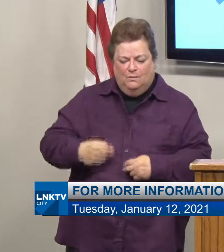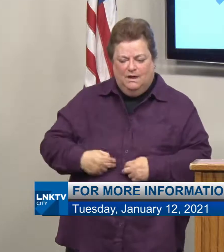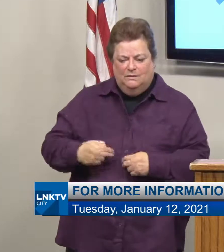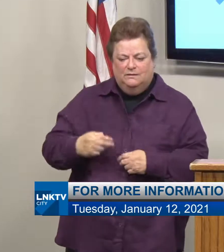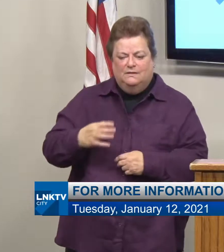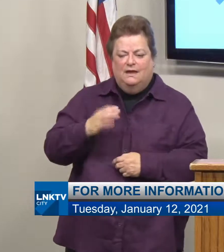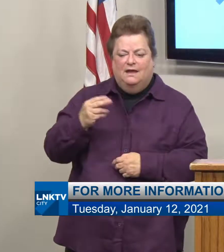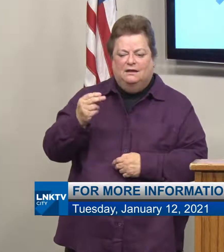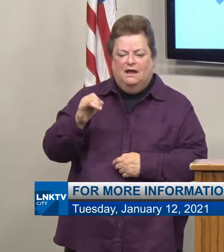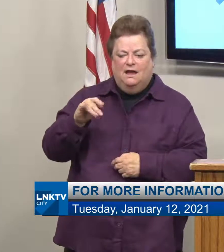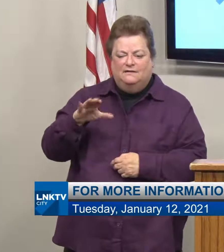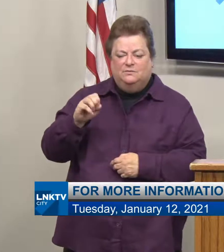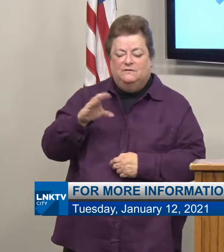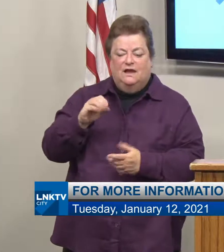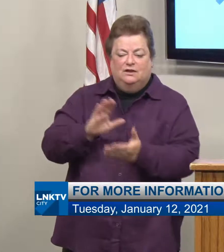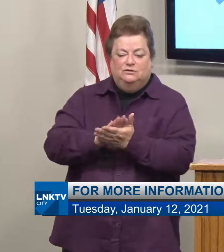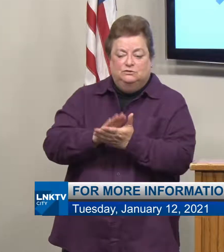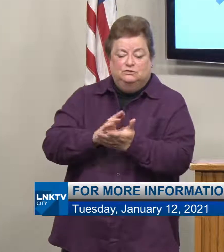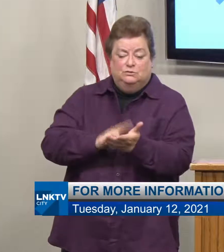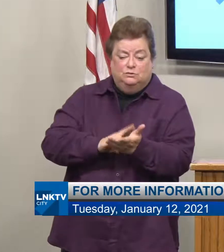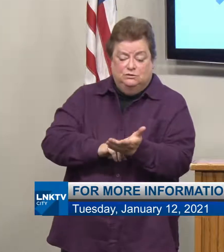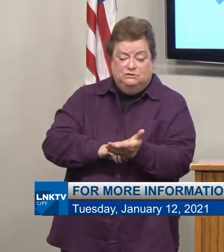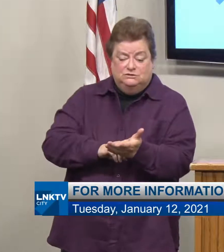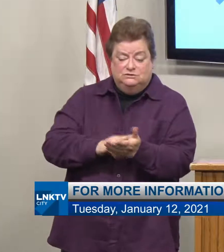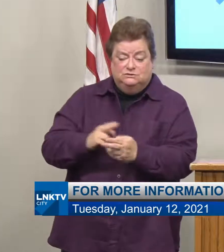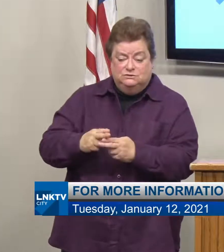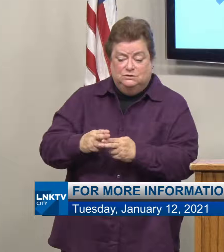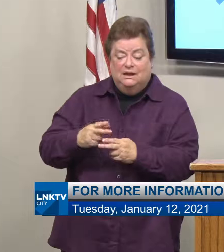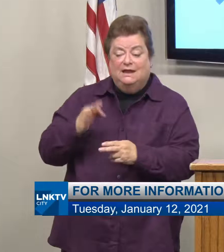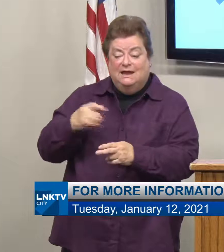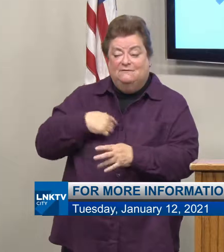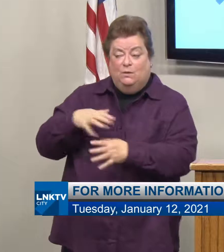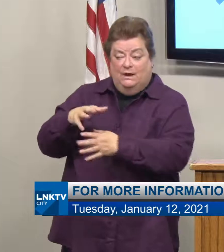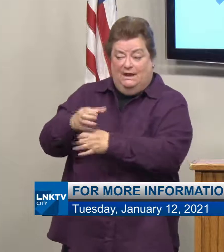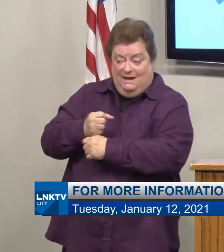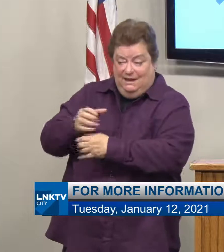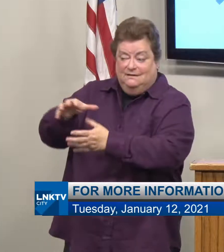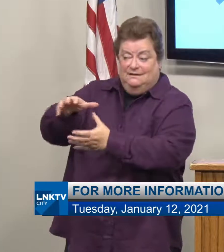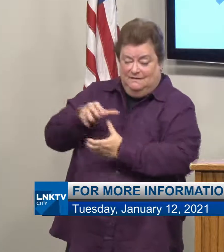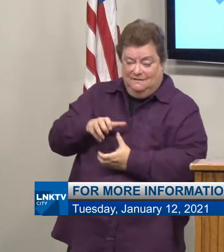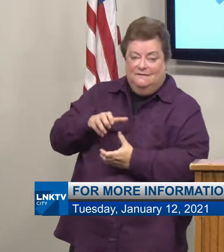workers, as well as school nurses. If we get a vaccine allocation, we're ready.